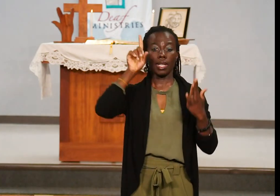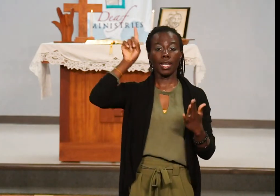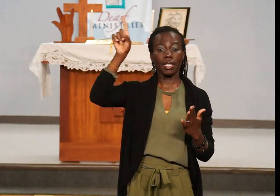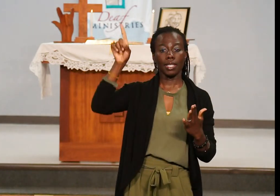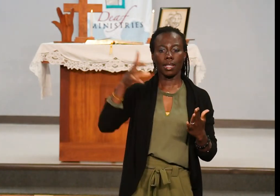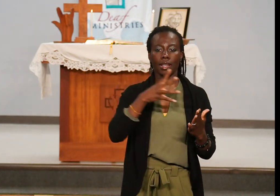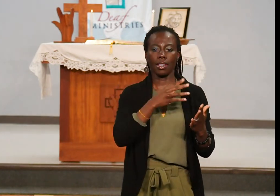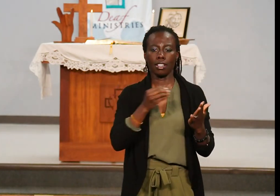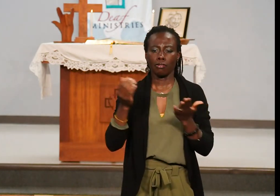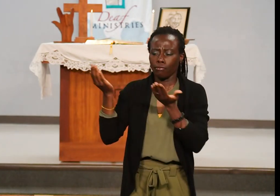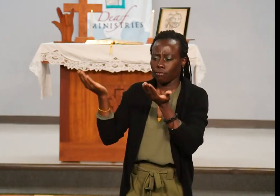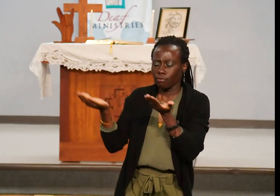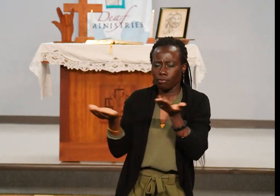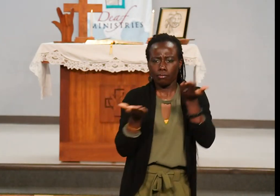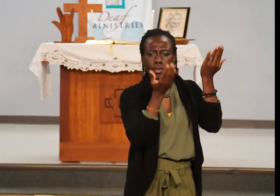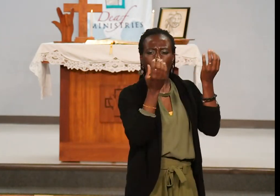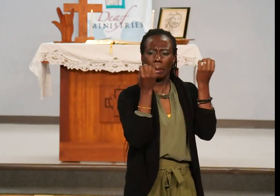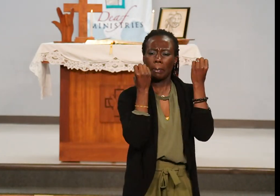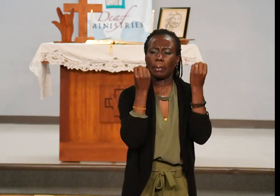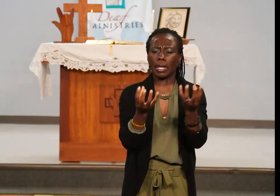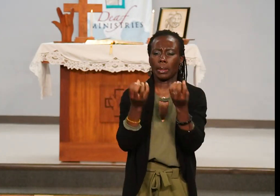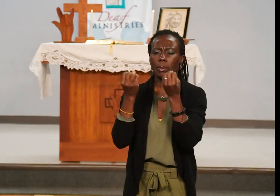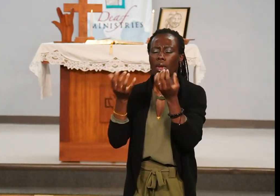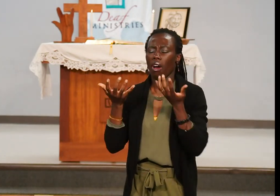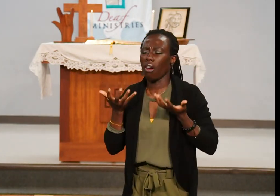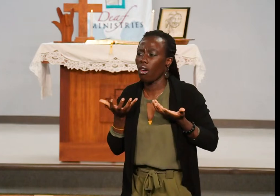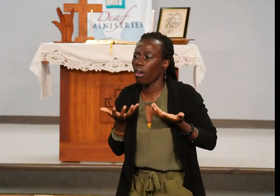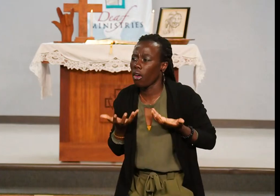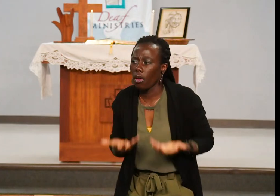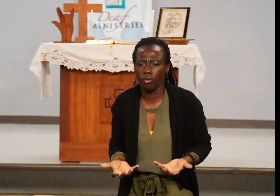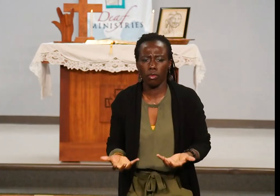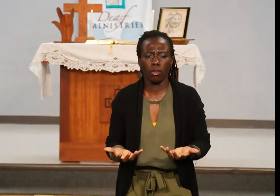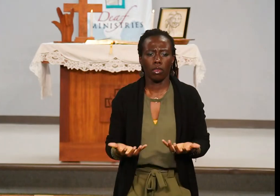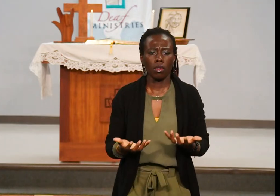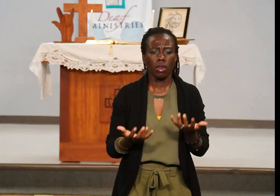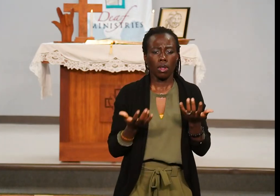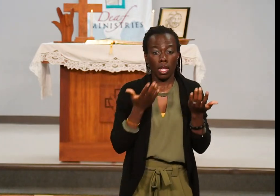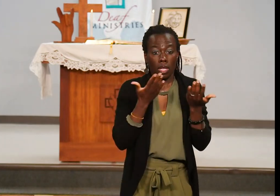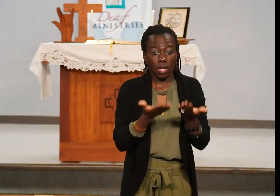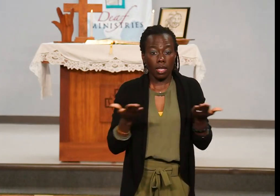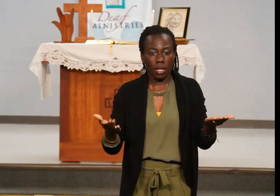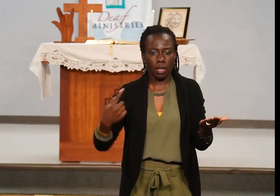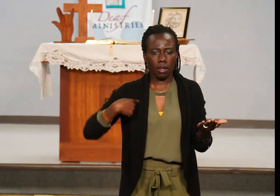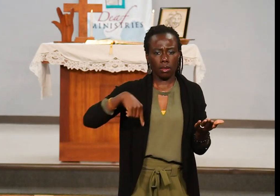We approach you and carry many burdens.